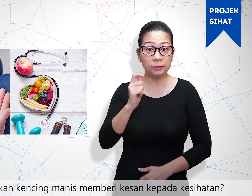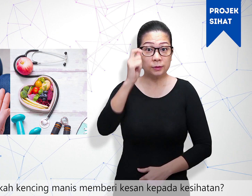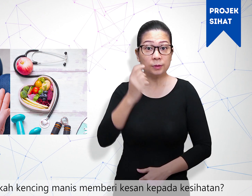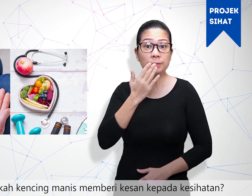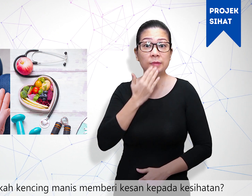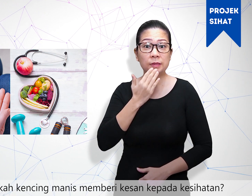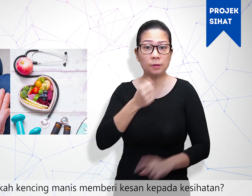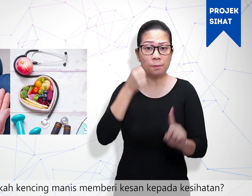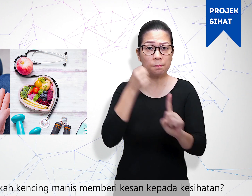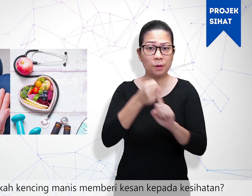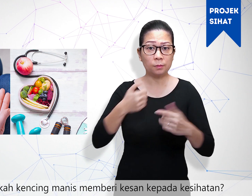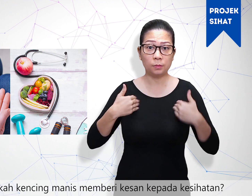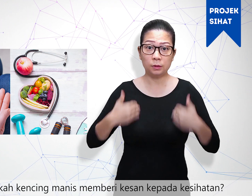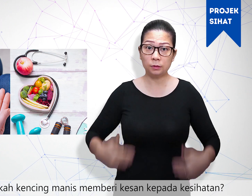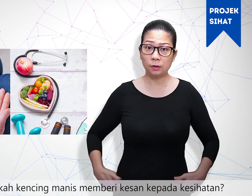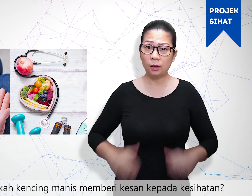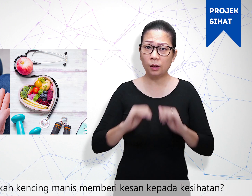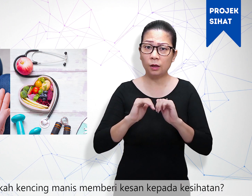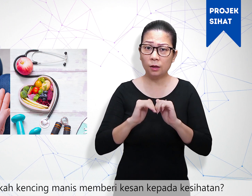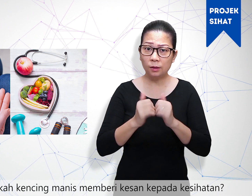how it affects your body,